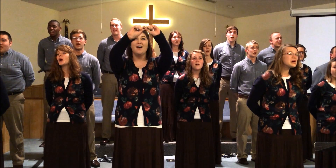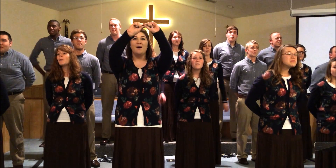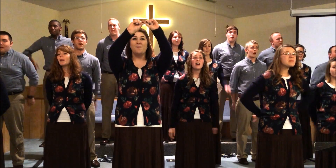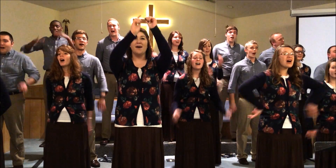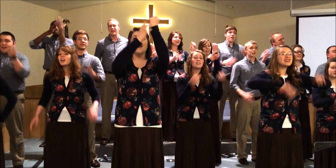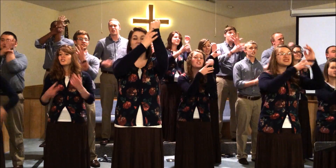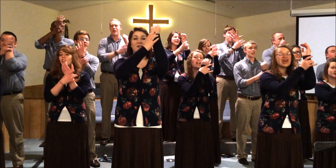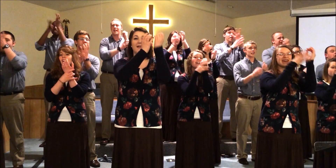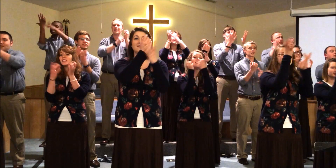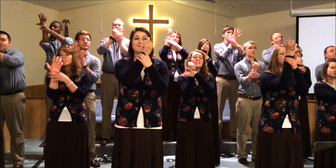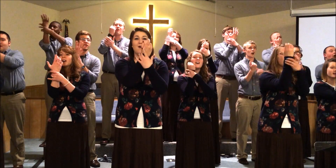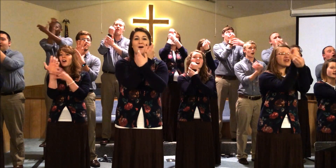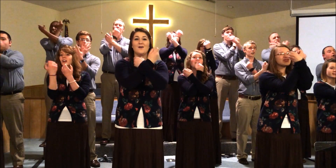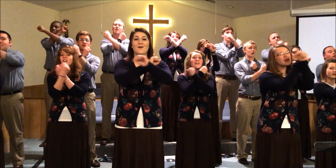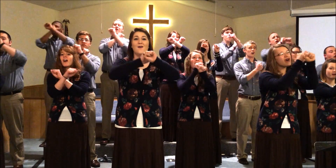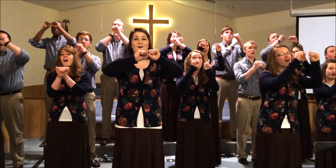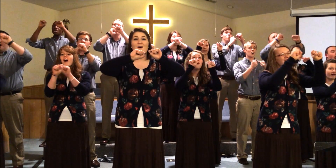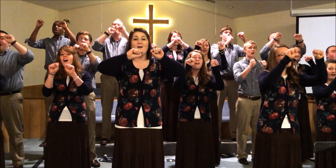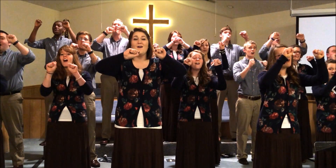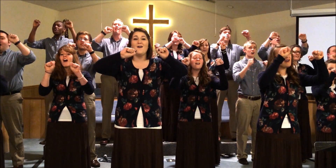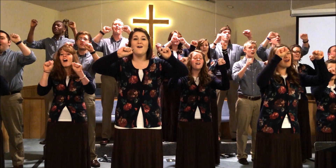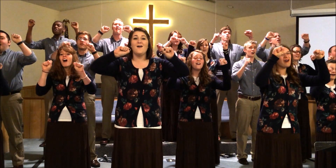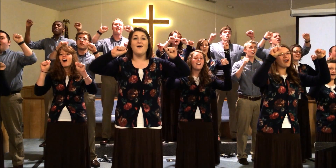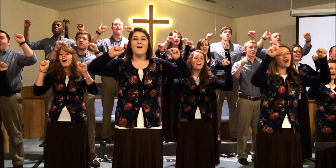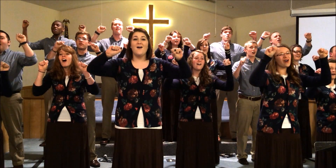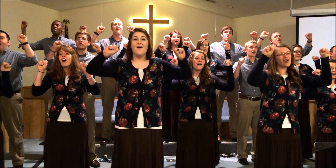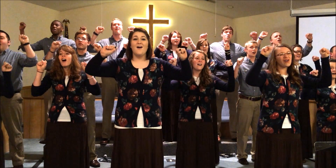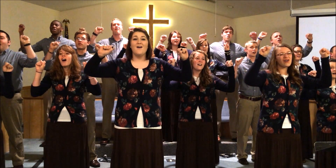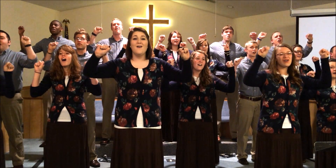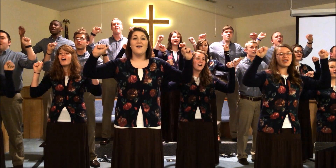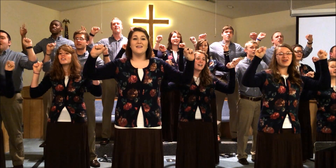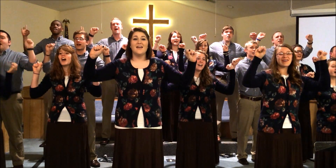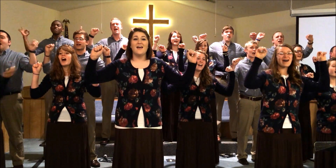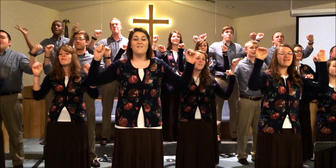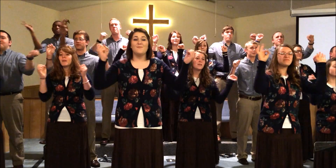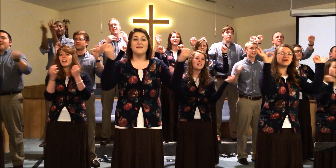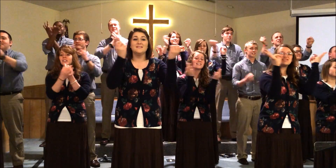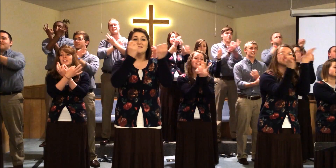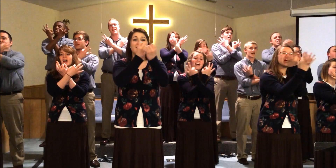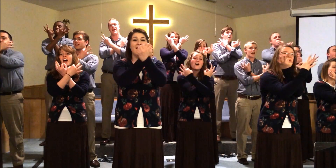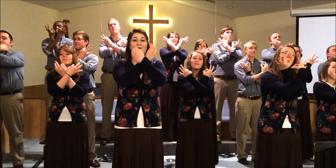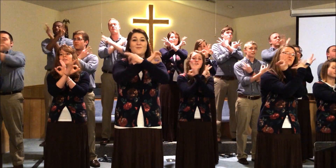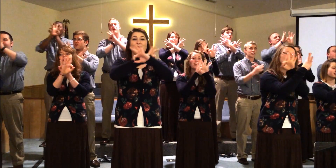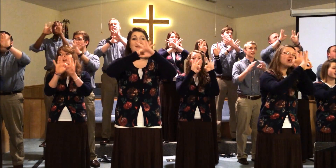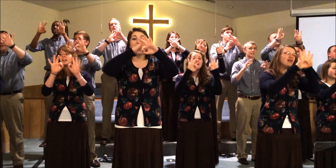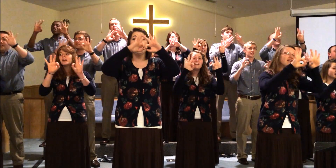My chains are gone, I've been set free